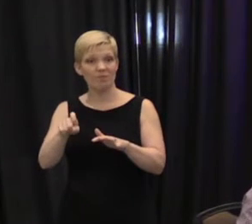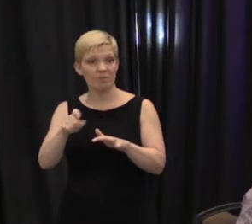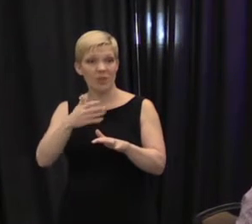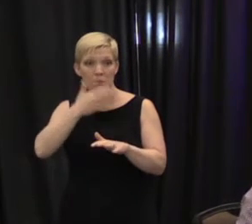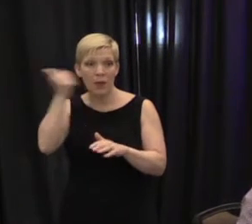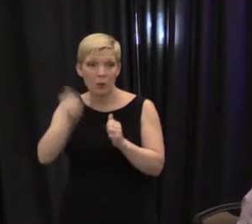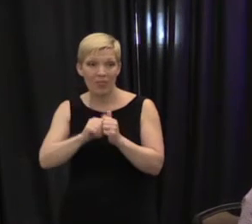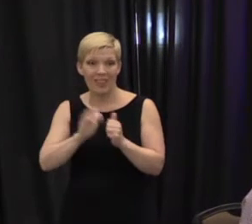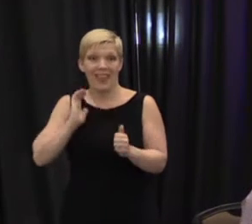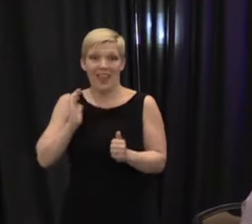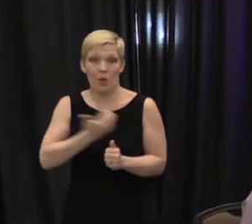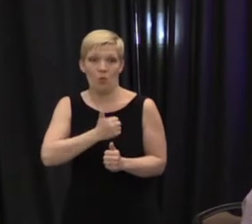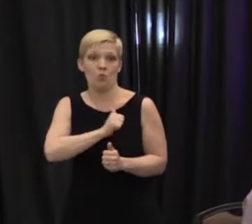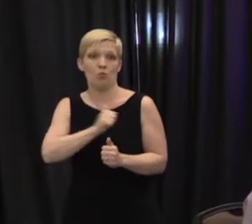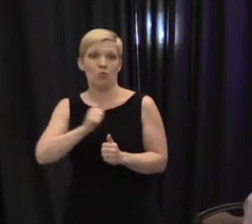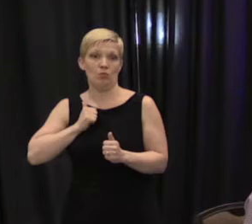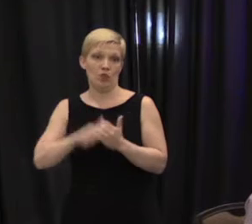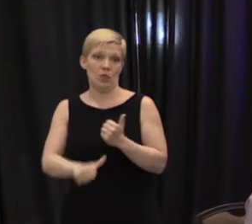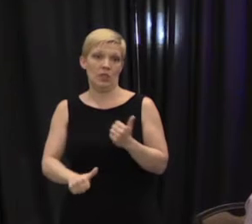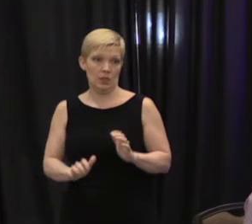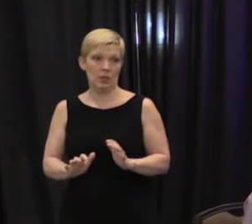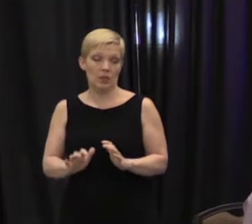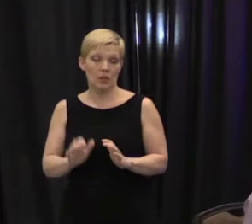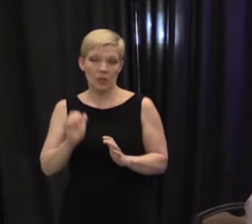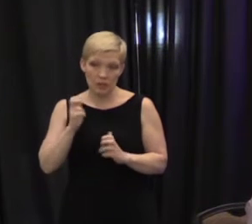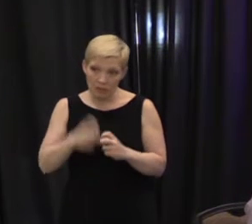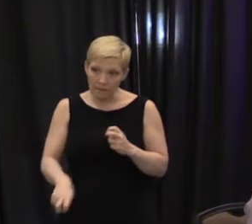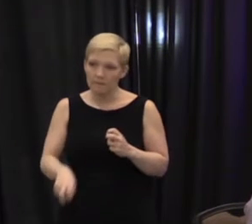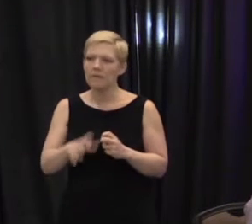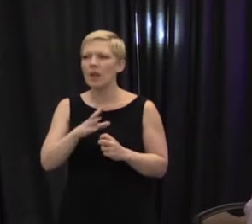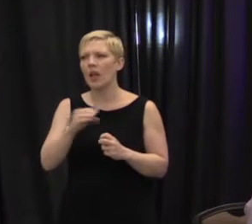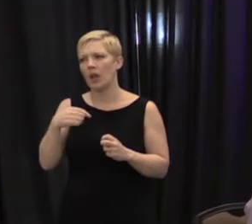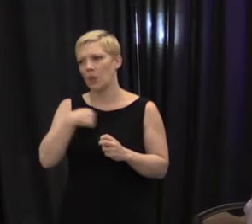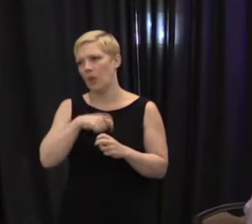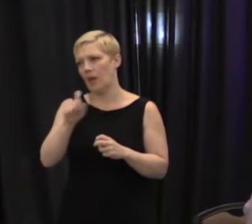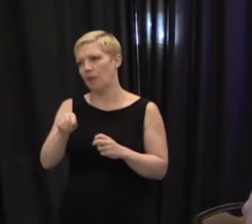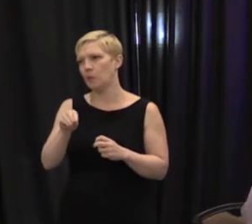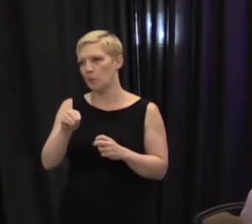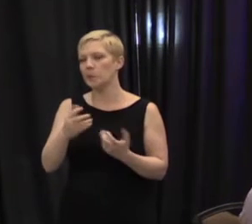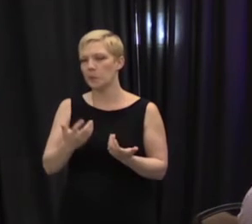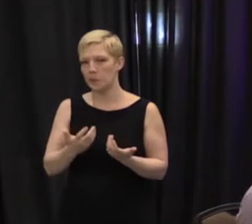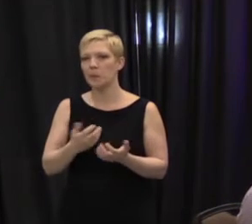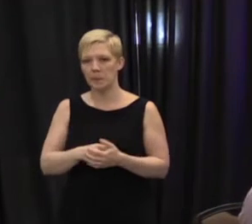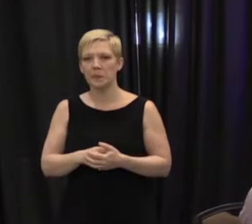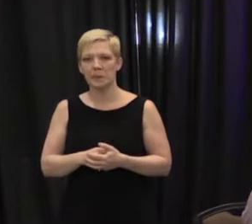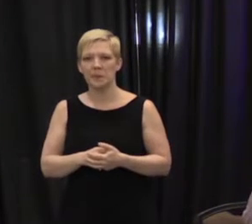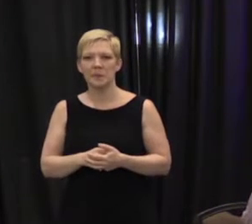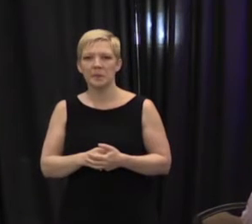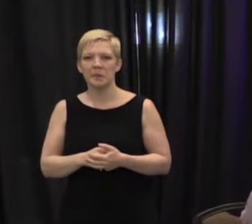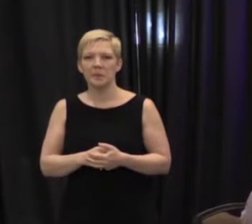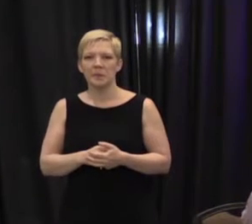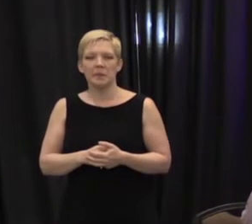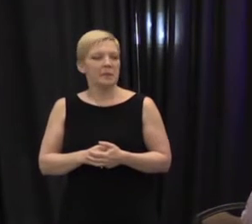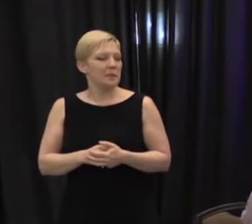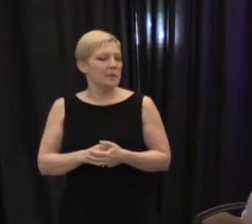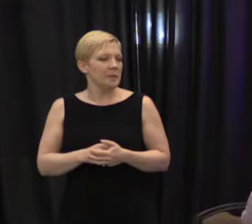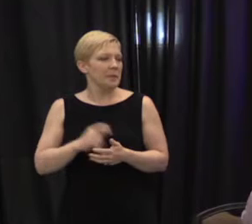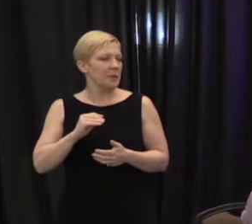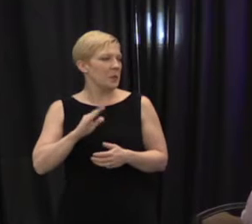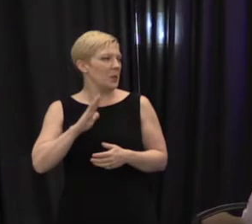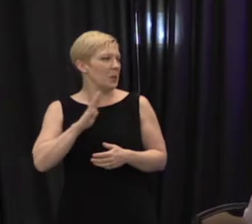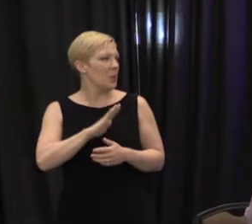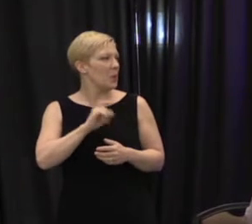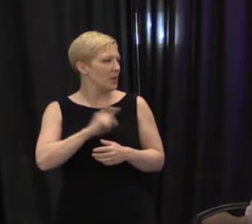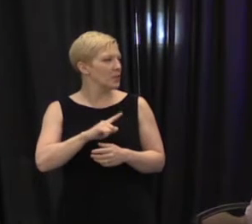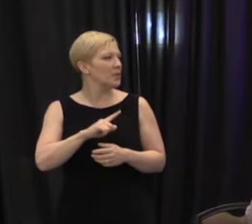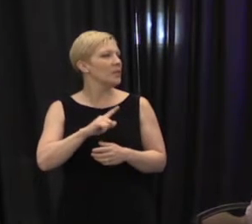shit, right? It's tough, right? But we have to do the work. So to your question, America